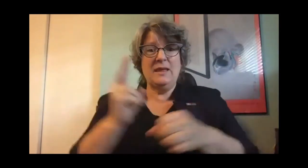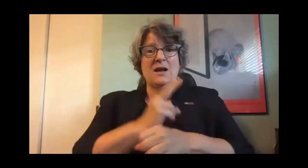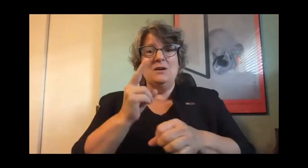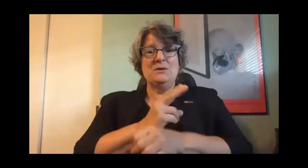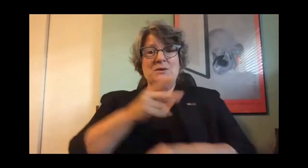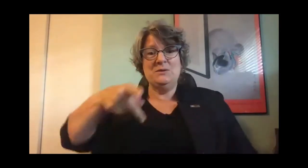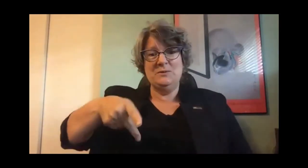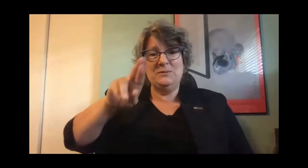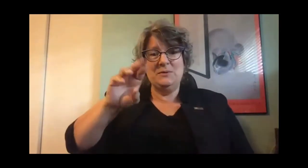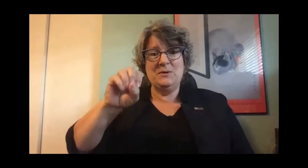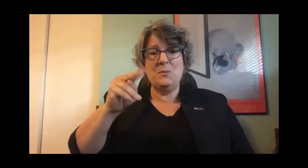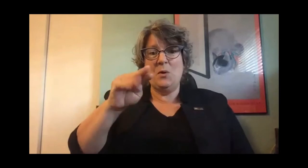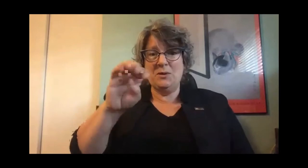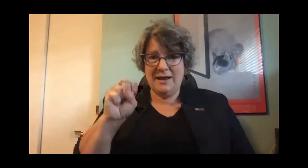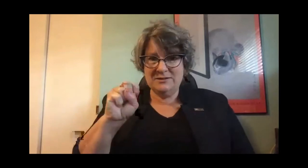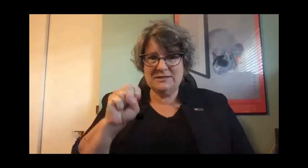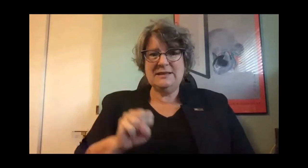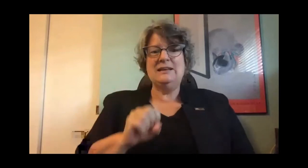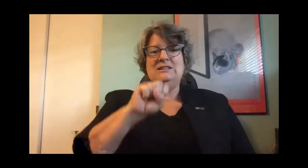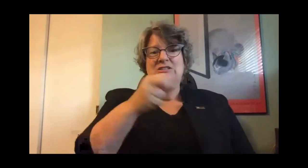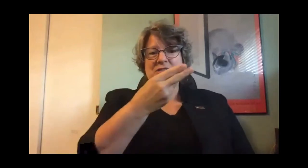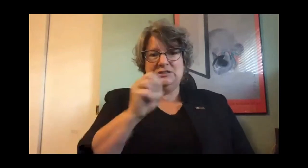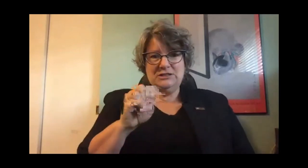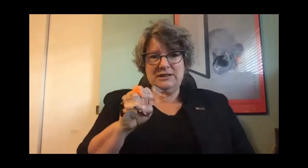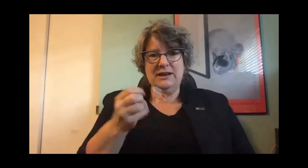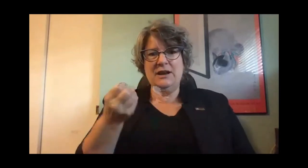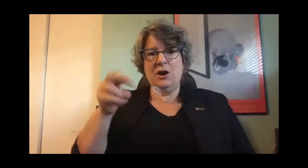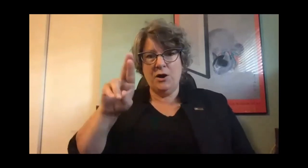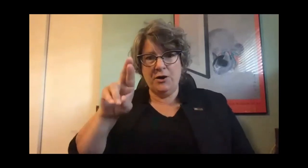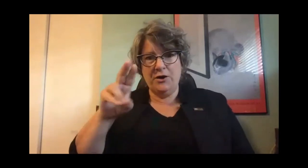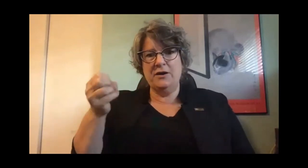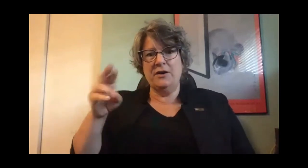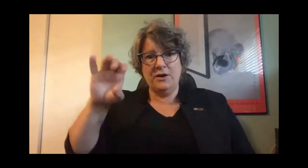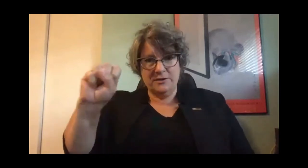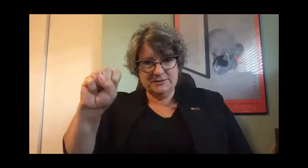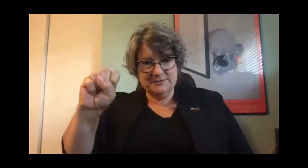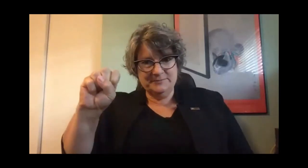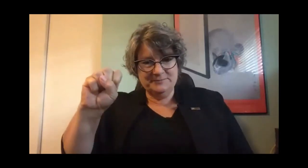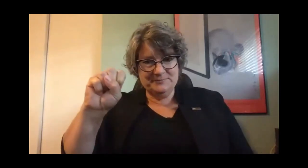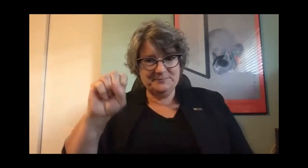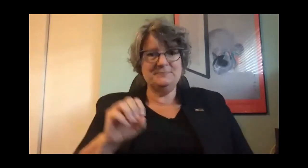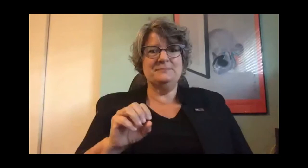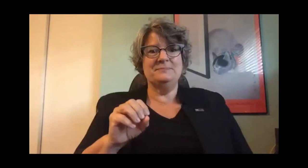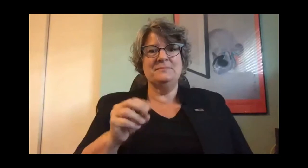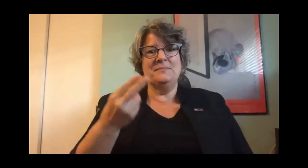I'm a woman, and I use the pronouns she, her, and